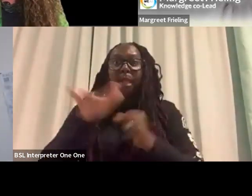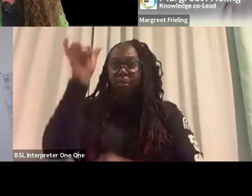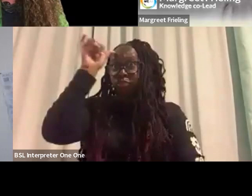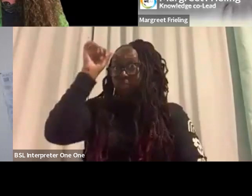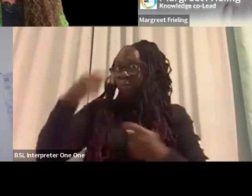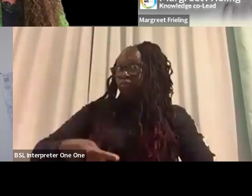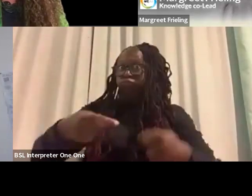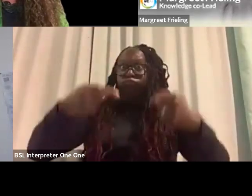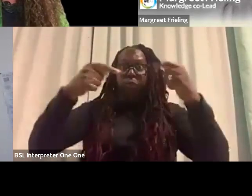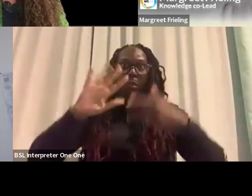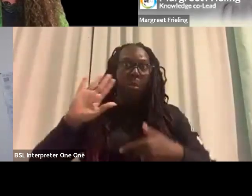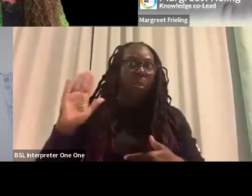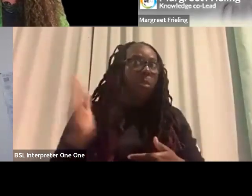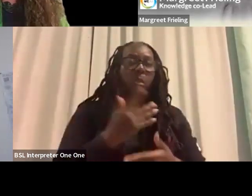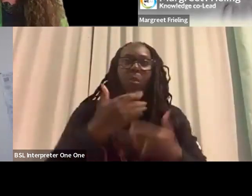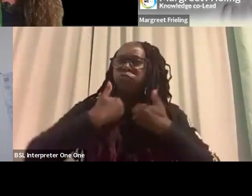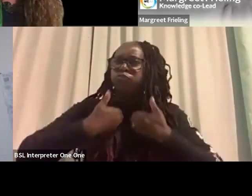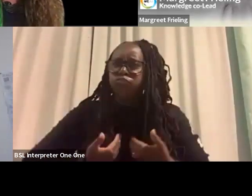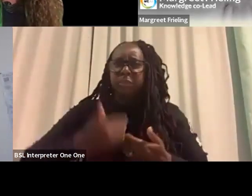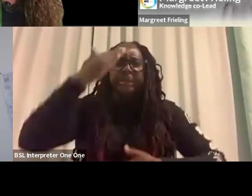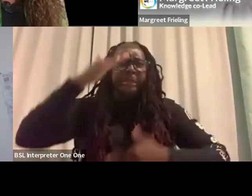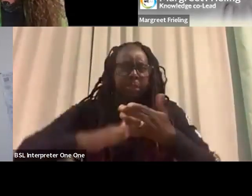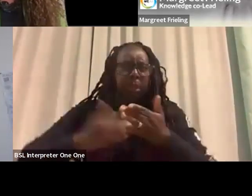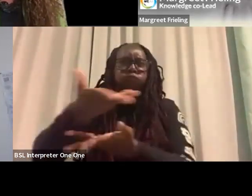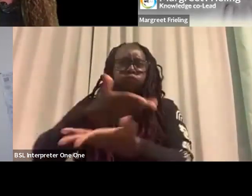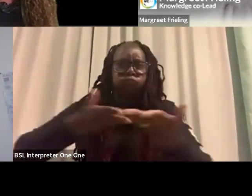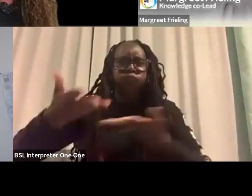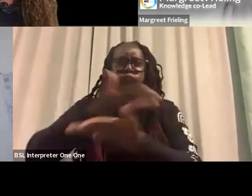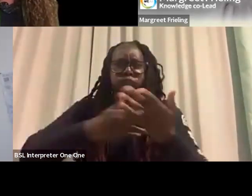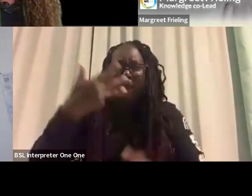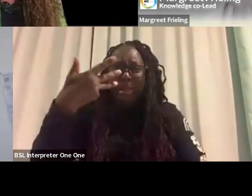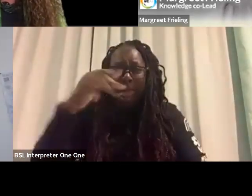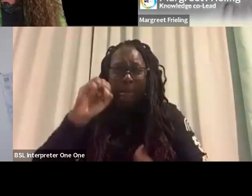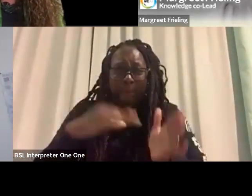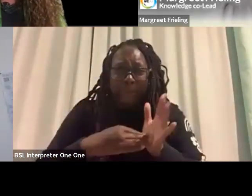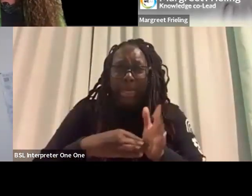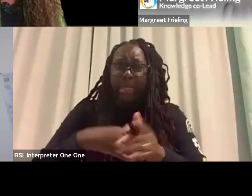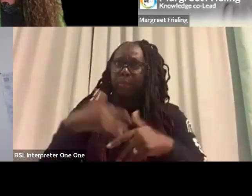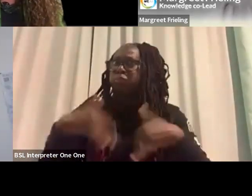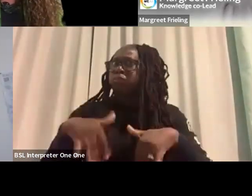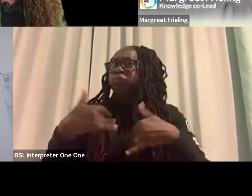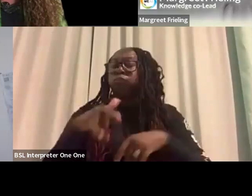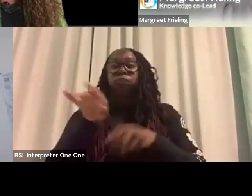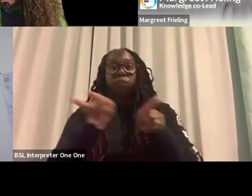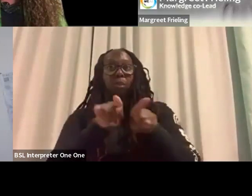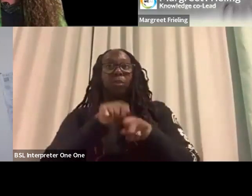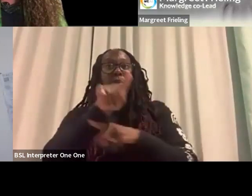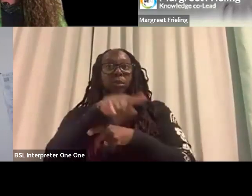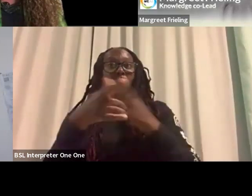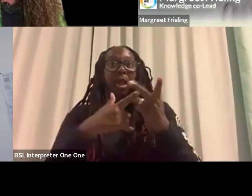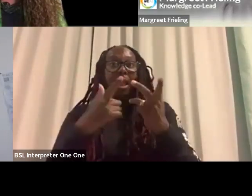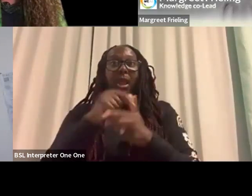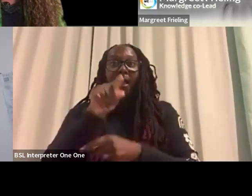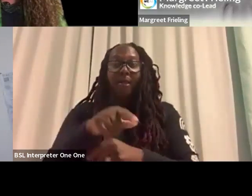capture all the rich experiences from the speakers and you in just 90 minutes. So we have also prepared a my